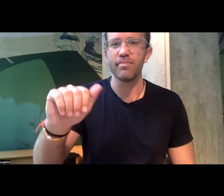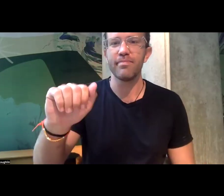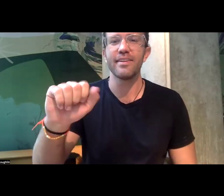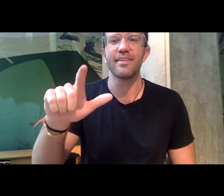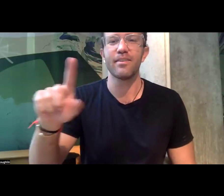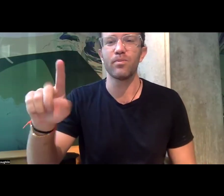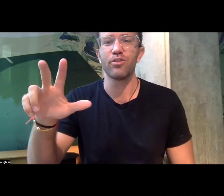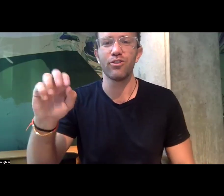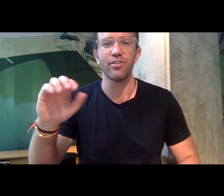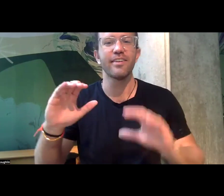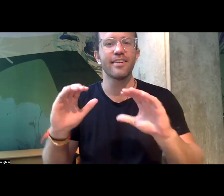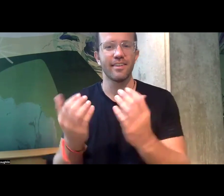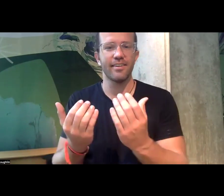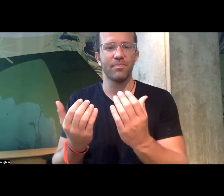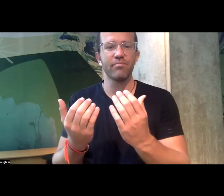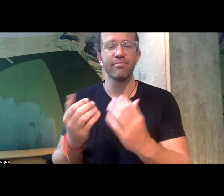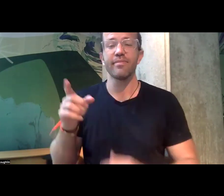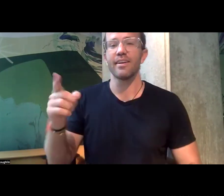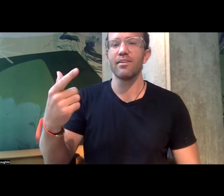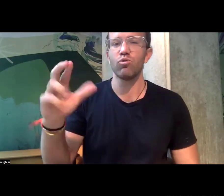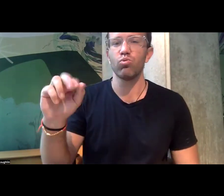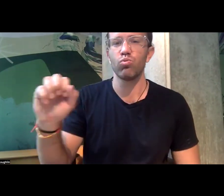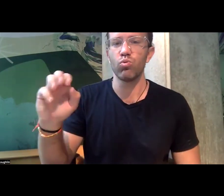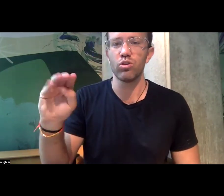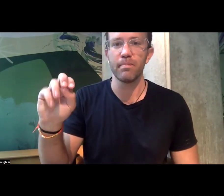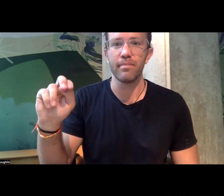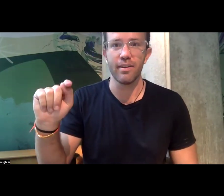Hello, everyone. This is ASL 130